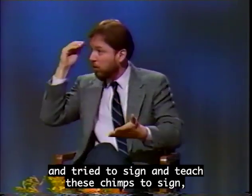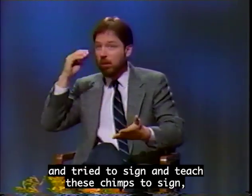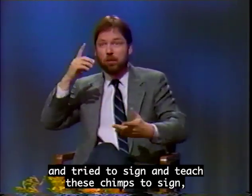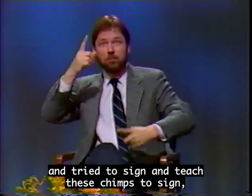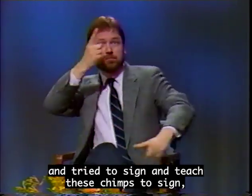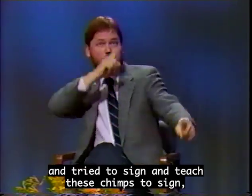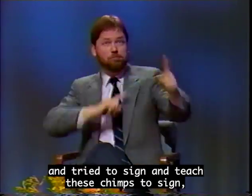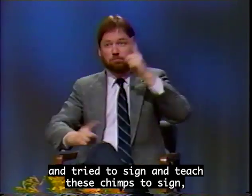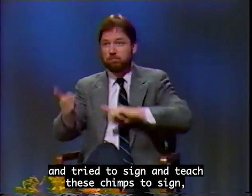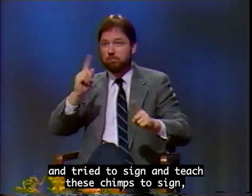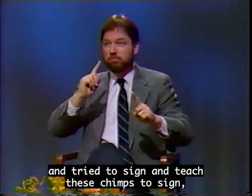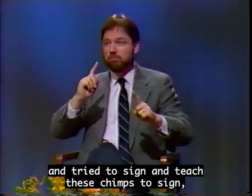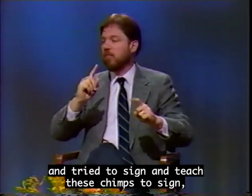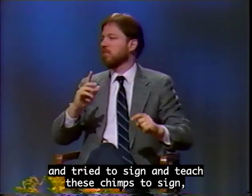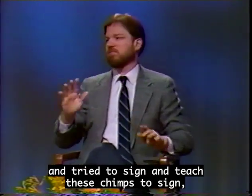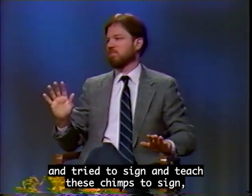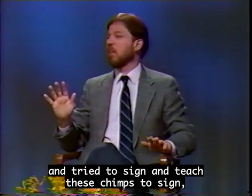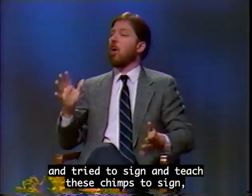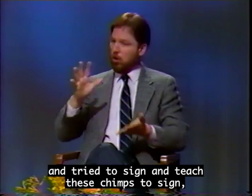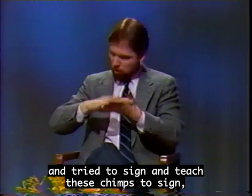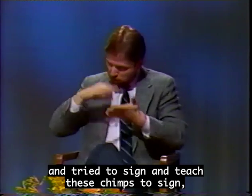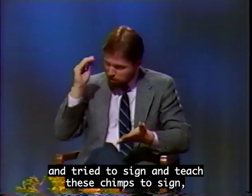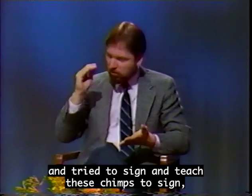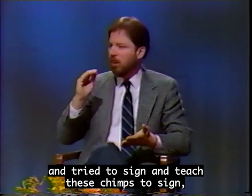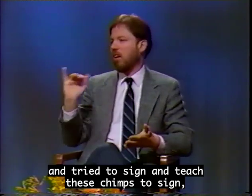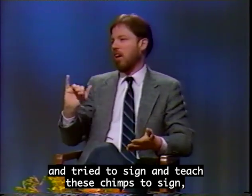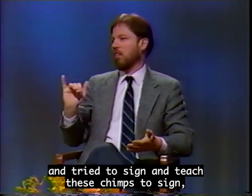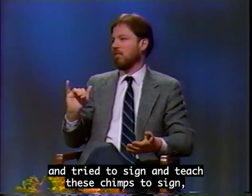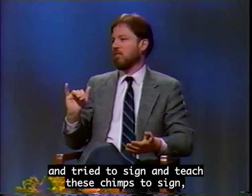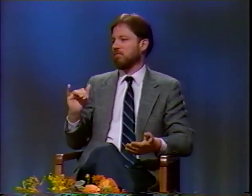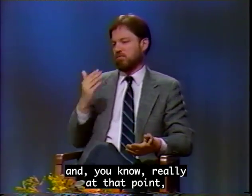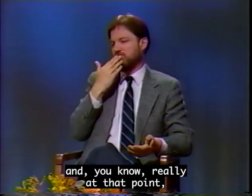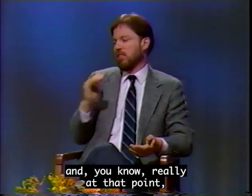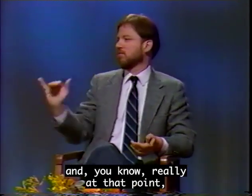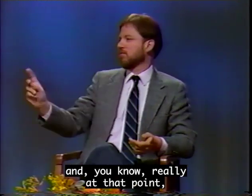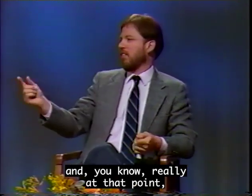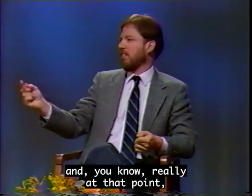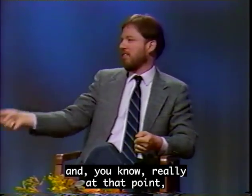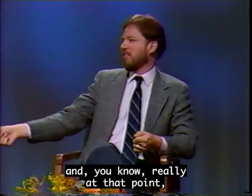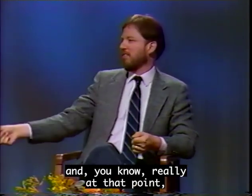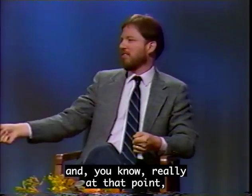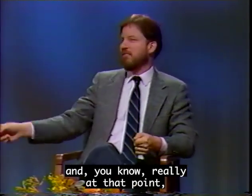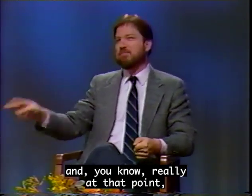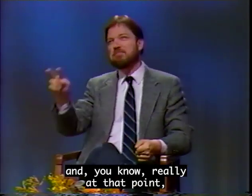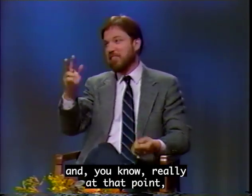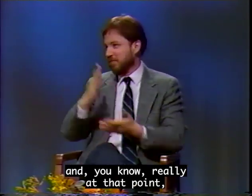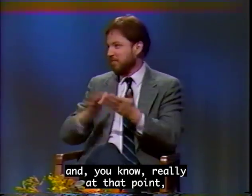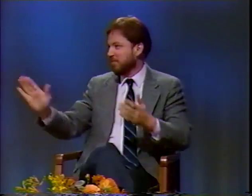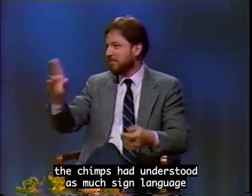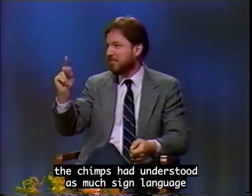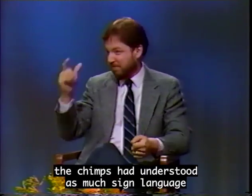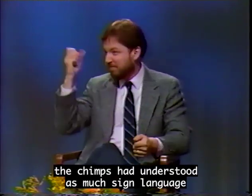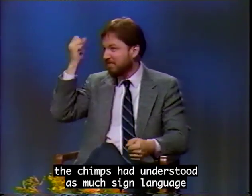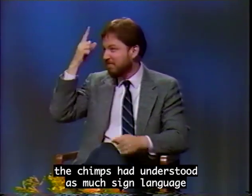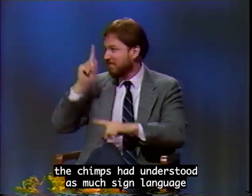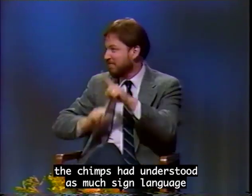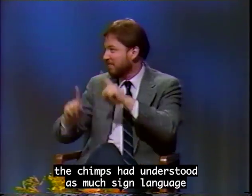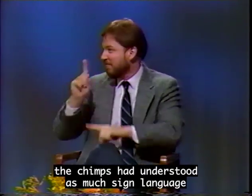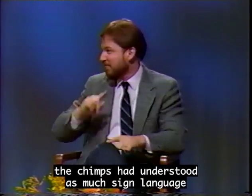and teach these chimps to sign. And, you know, really, at that point, the chimps had